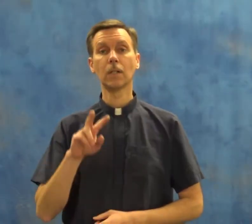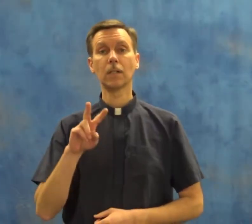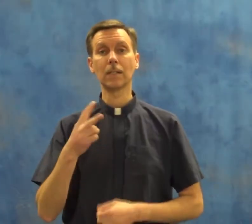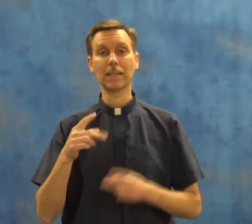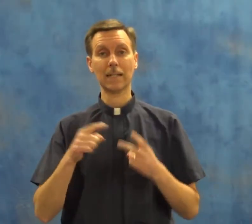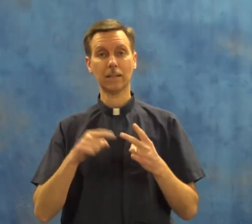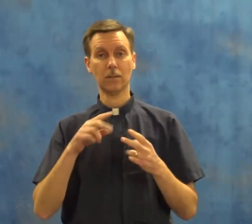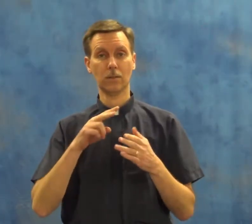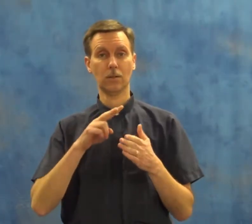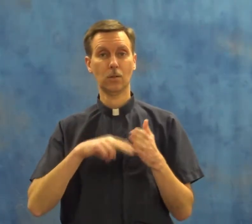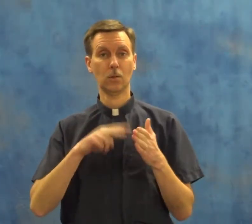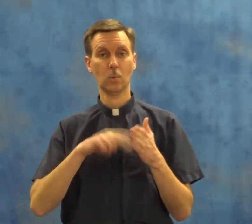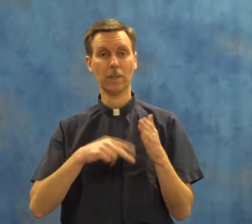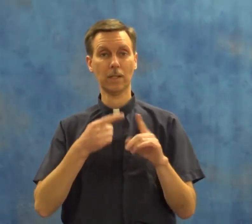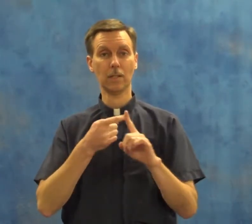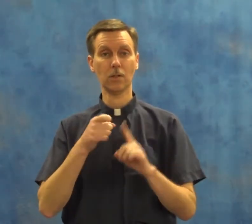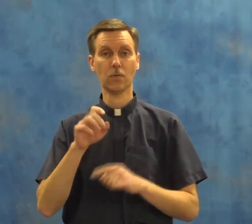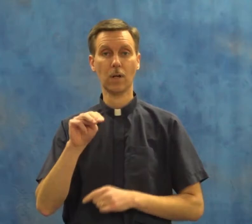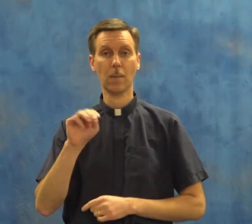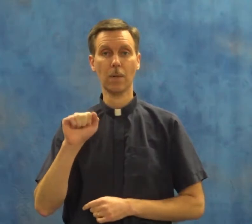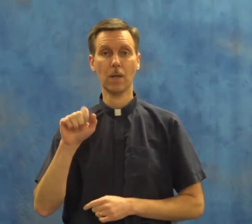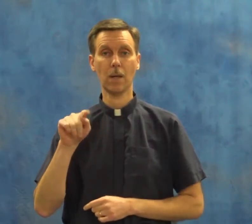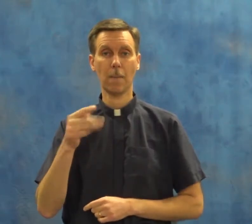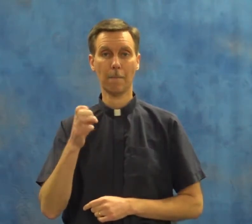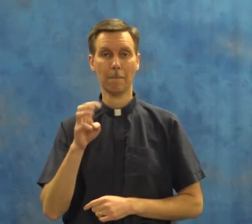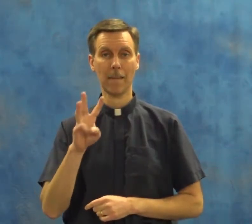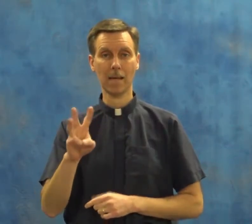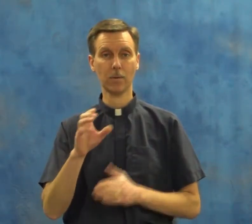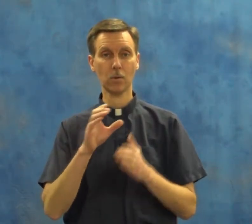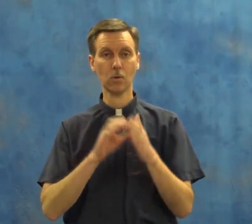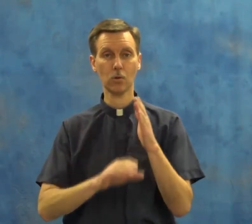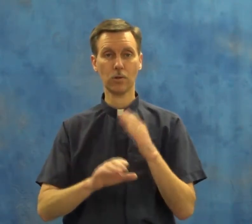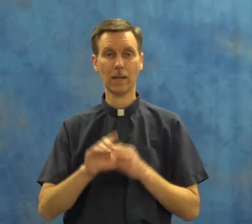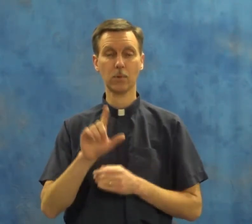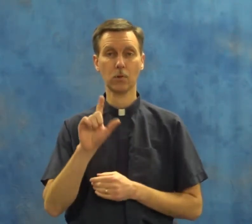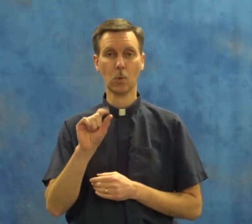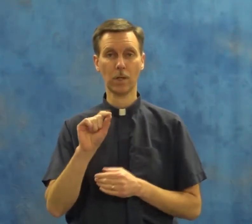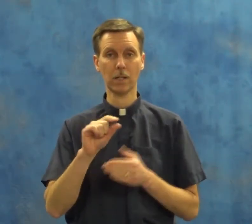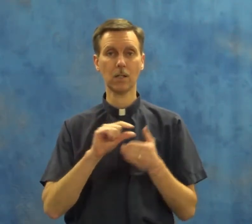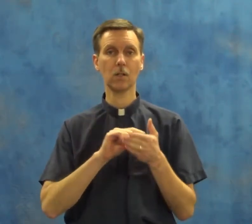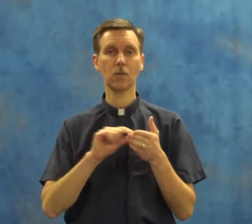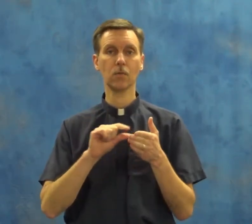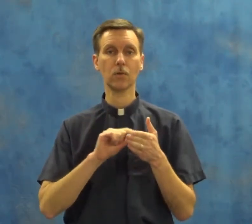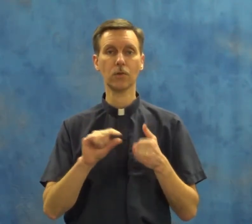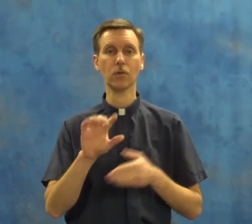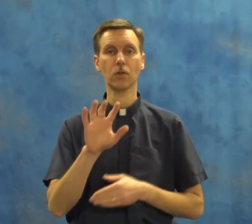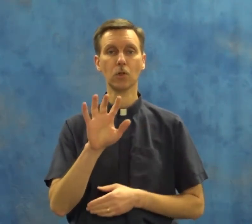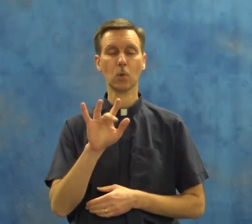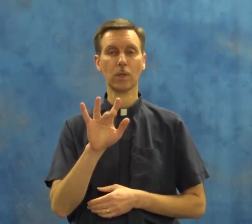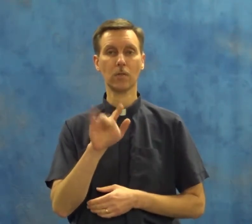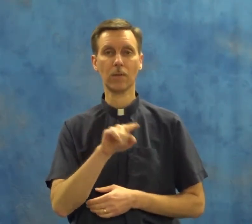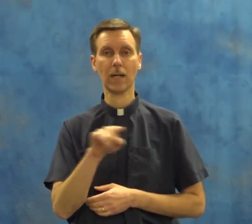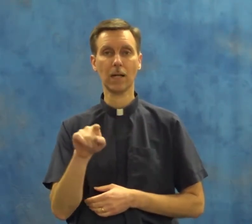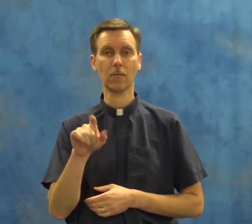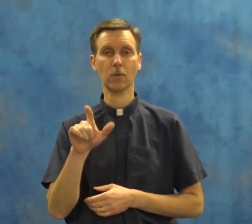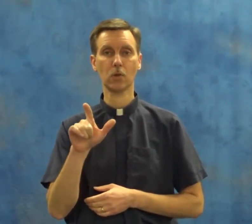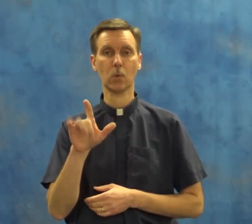The second reading is from Matthew chapter 20, verses 25 to